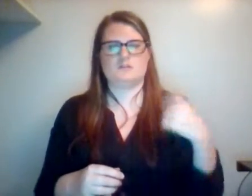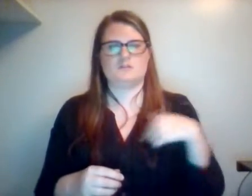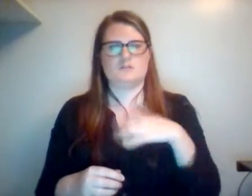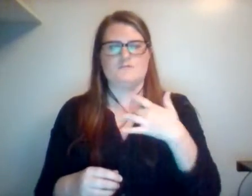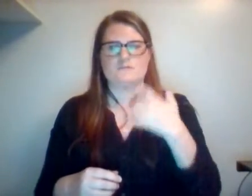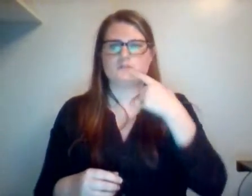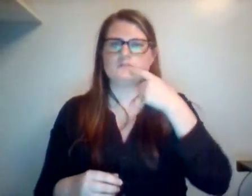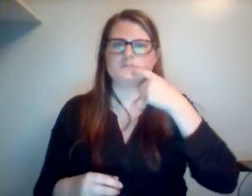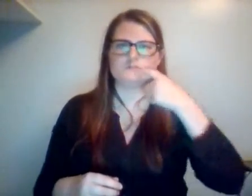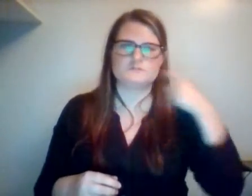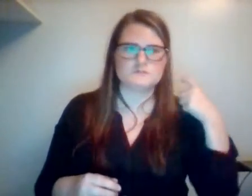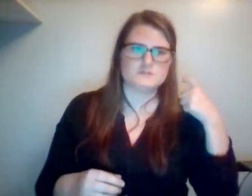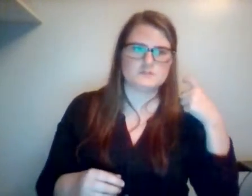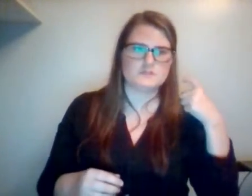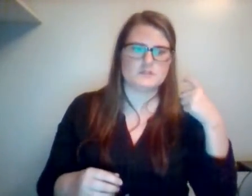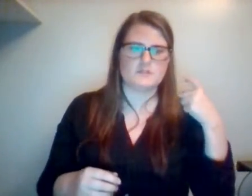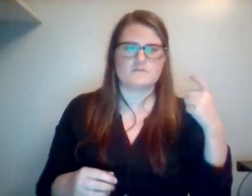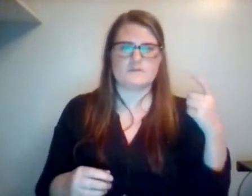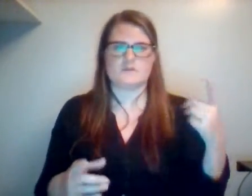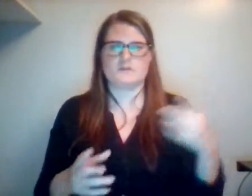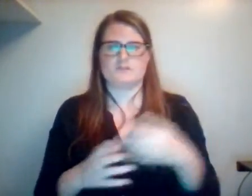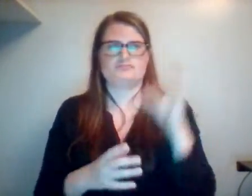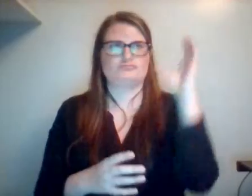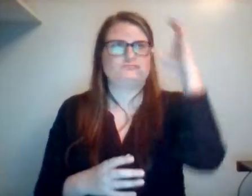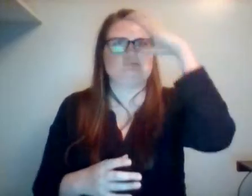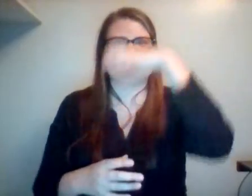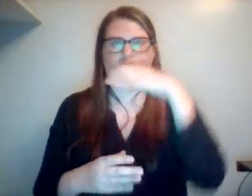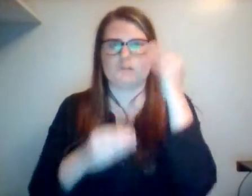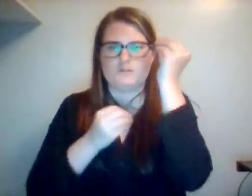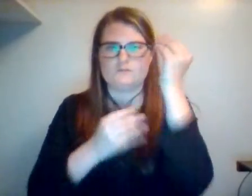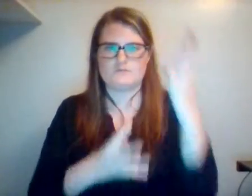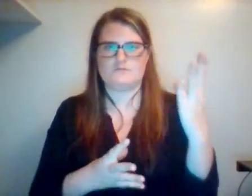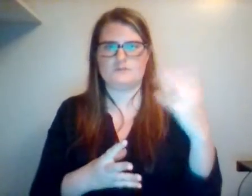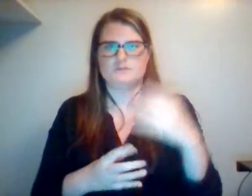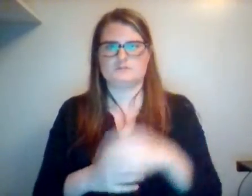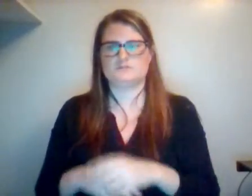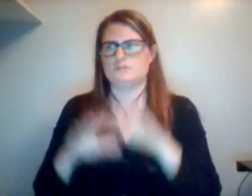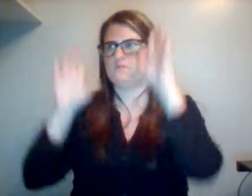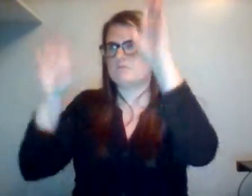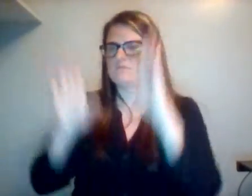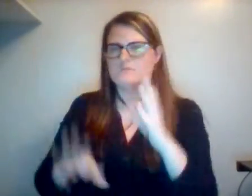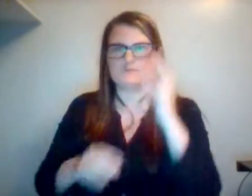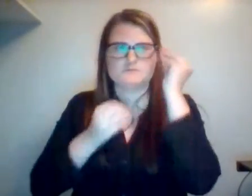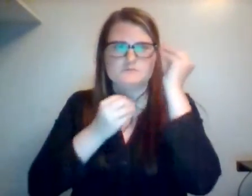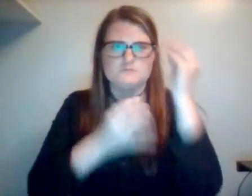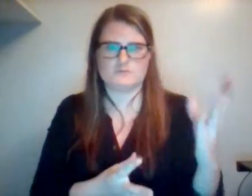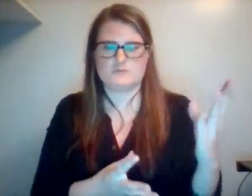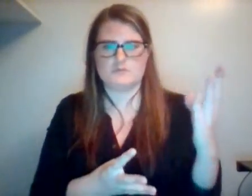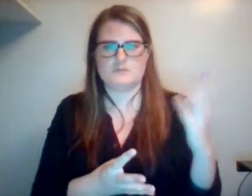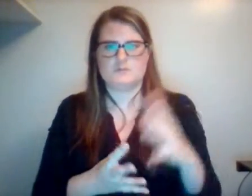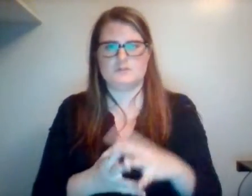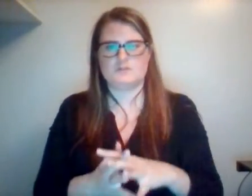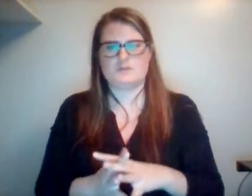something striking and bizarre and extraordinary and amazing. So at least those three